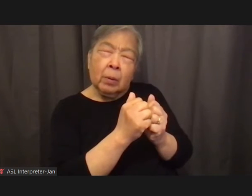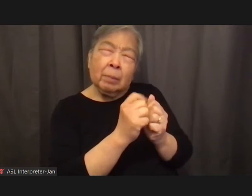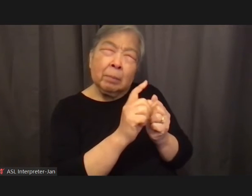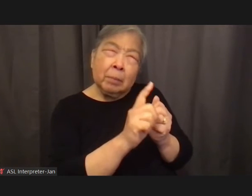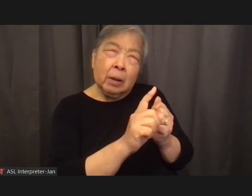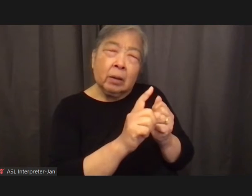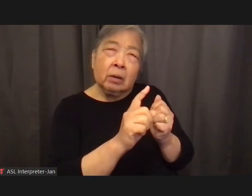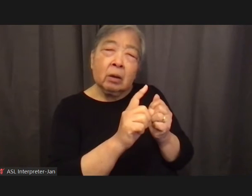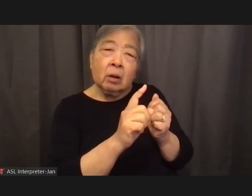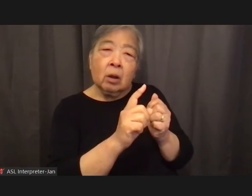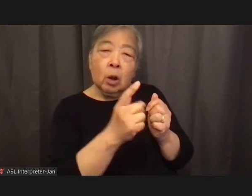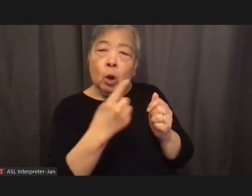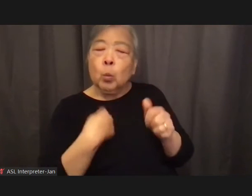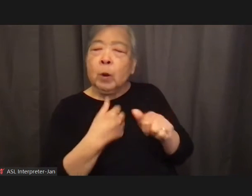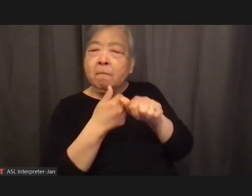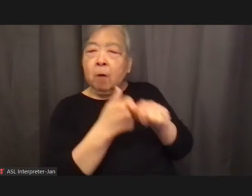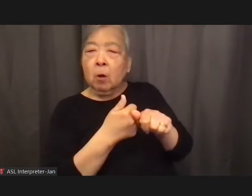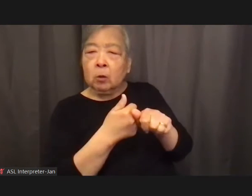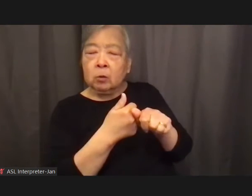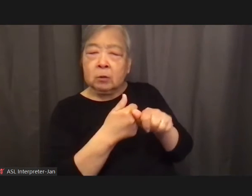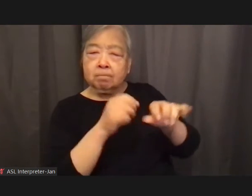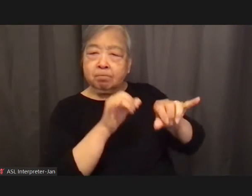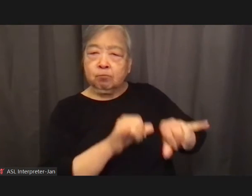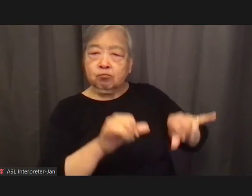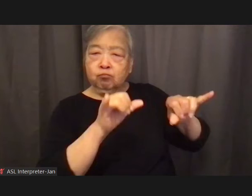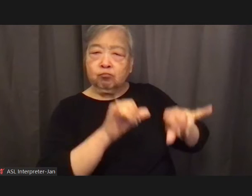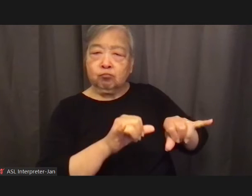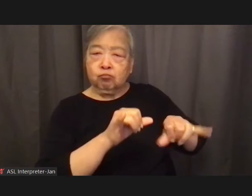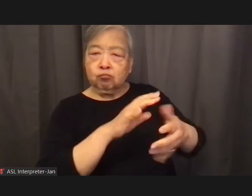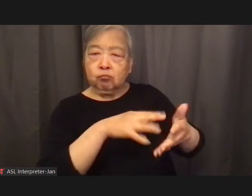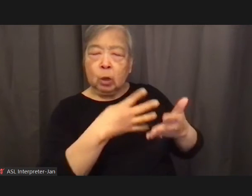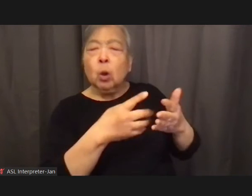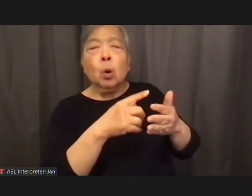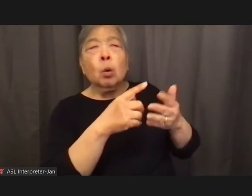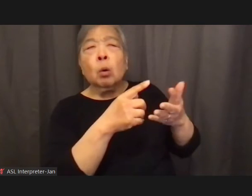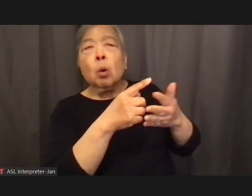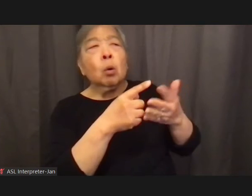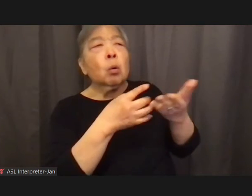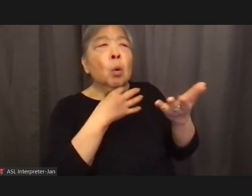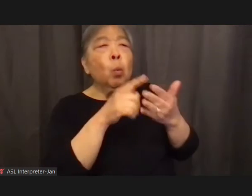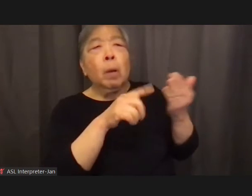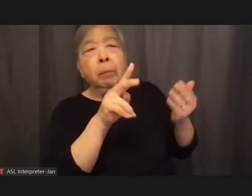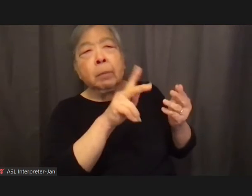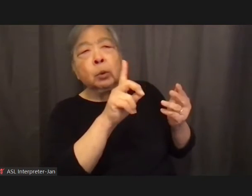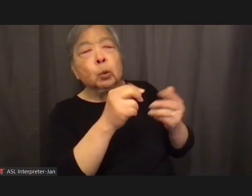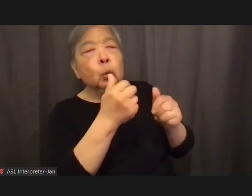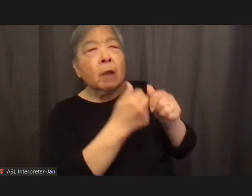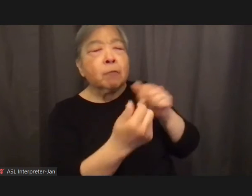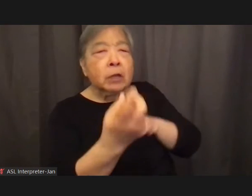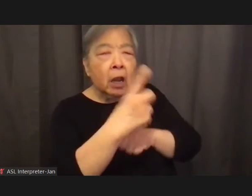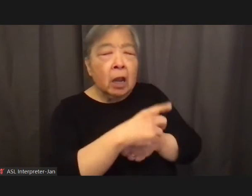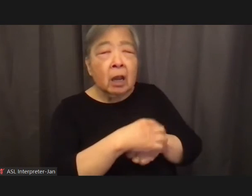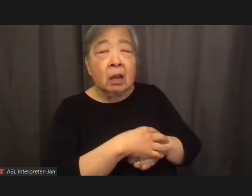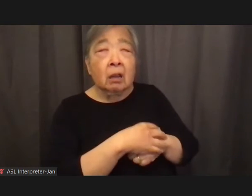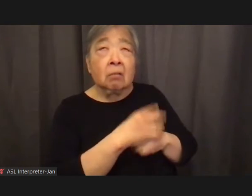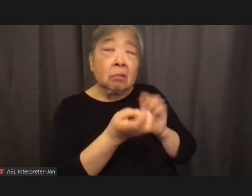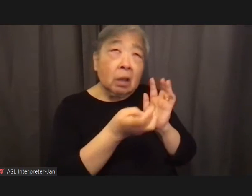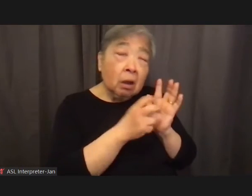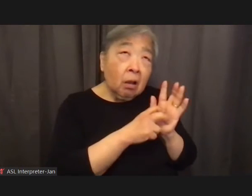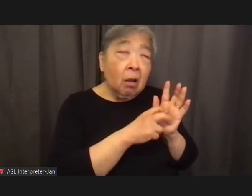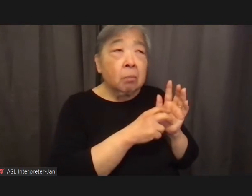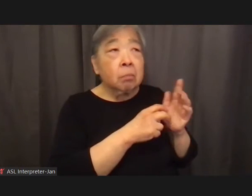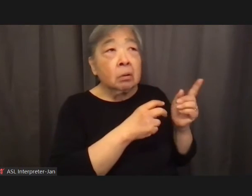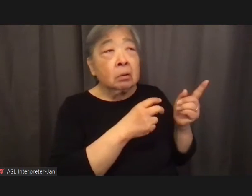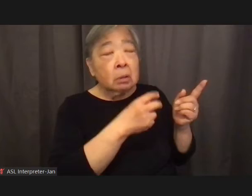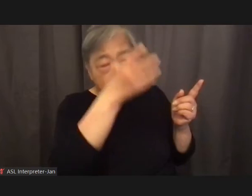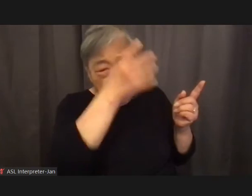we followed a routine mm-hmm. of what people do on a daily basis. Right. Men get up and go to the farms, women